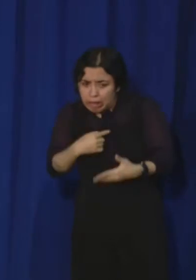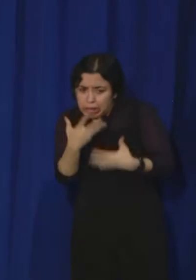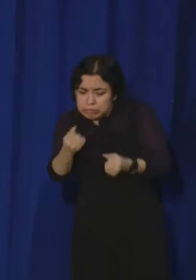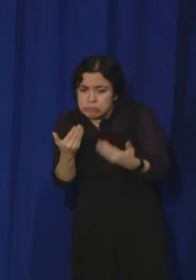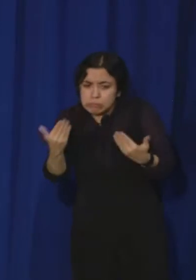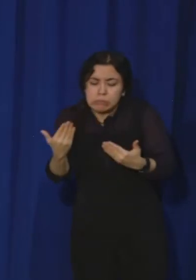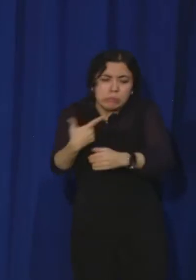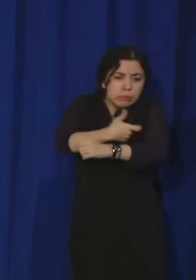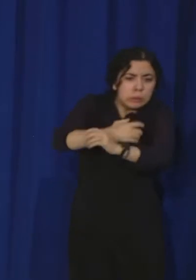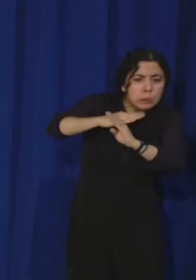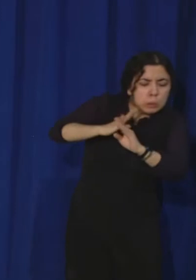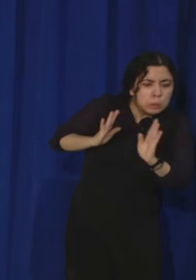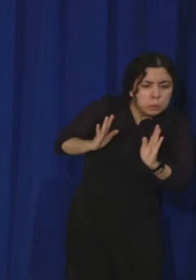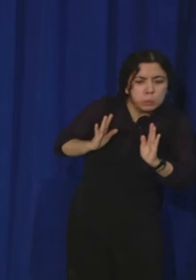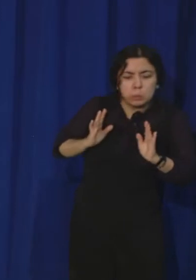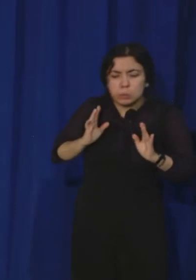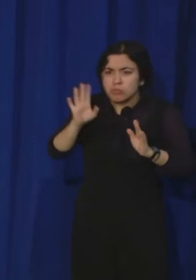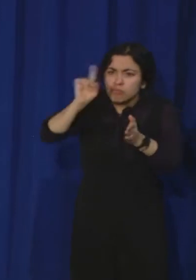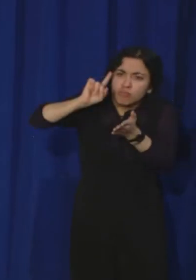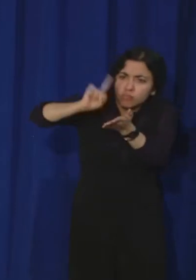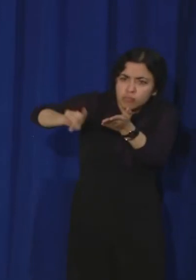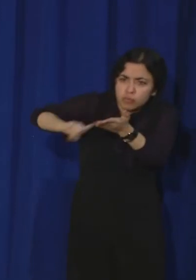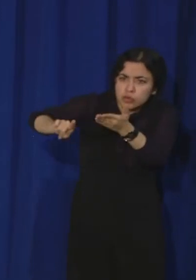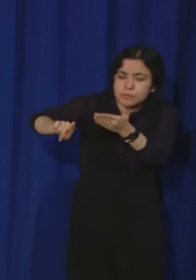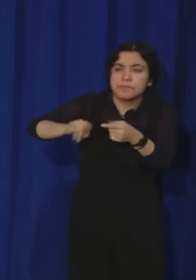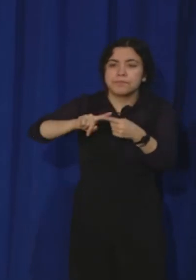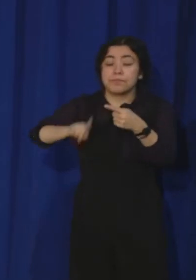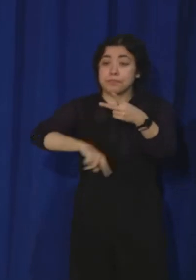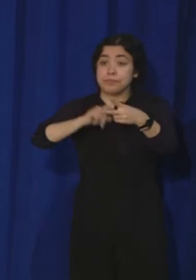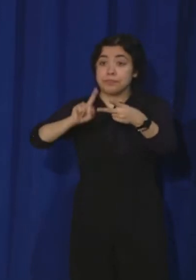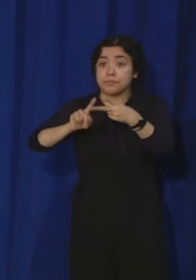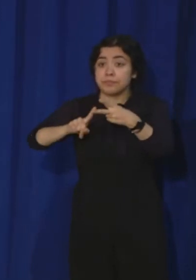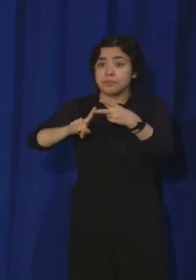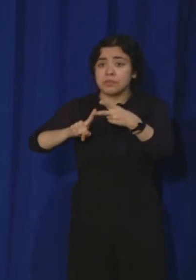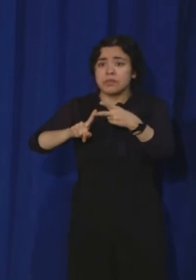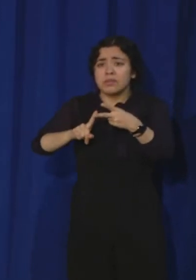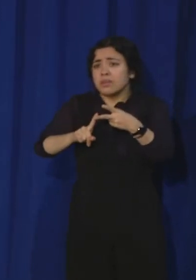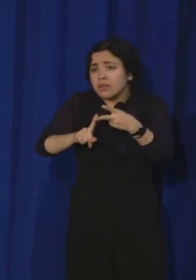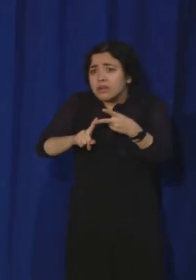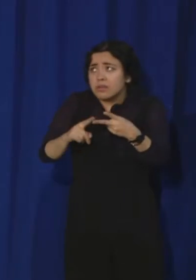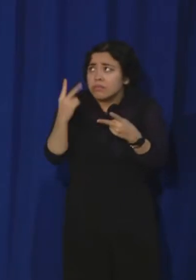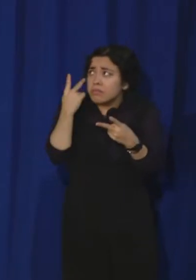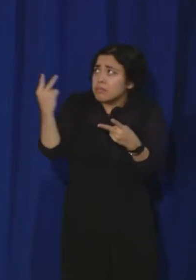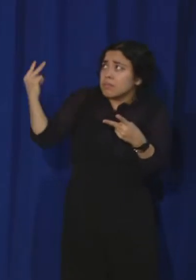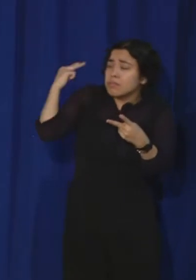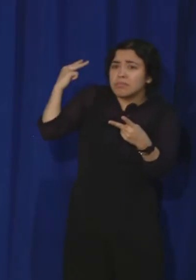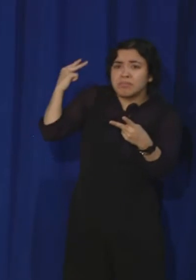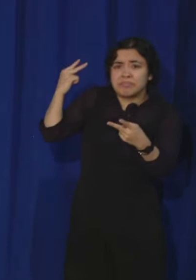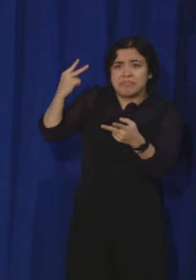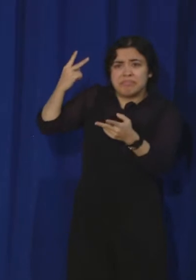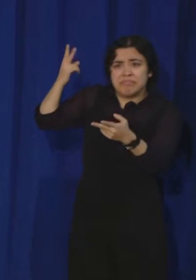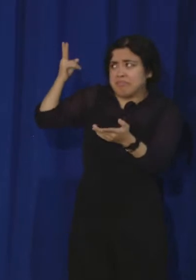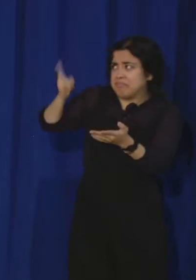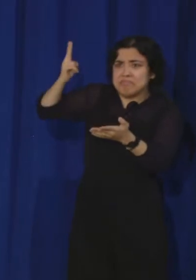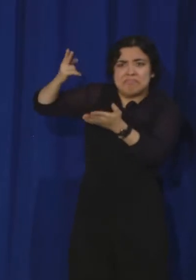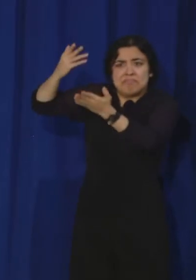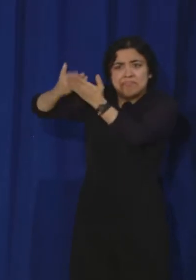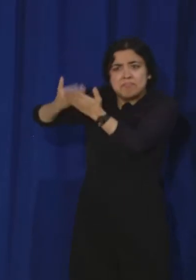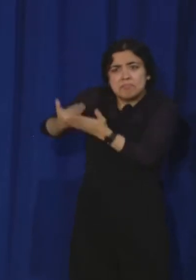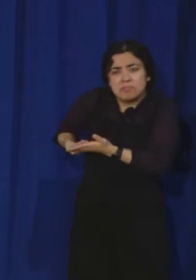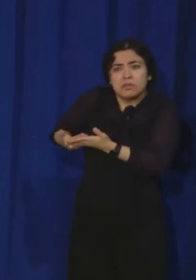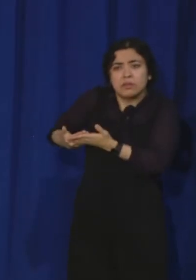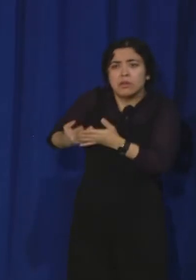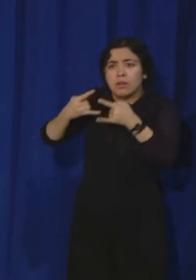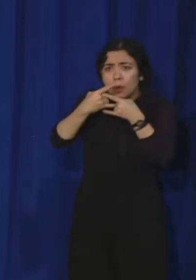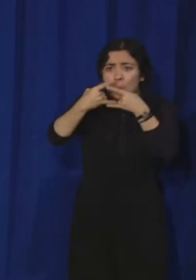not let up on these things that have gotten us this far. The data looked very good, actually, over the Christmas and New Year's holidays. We look back,